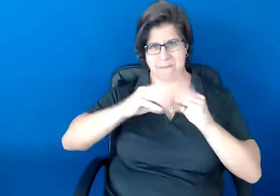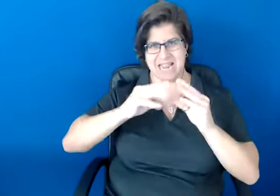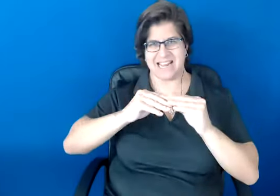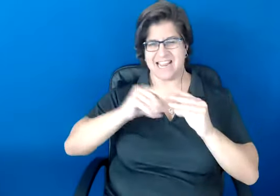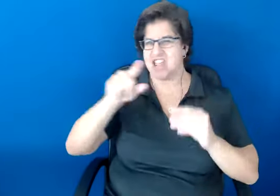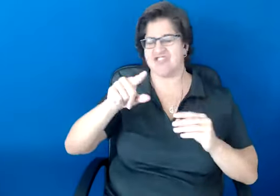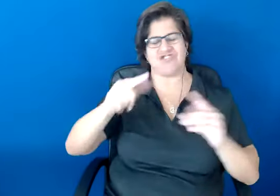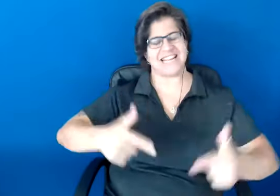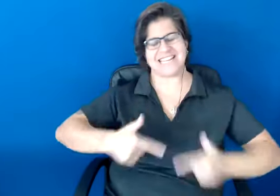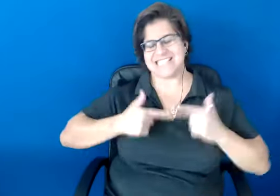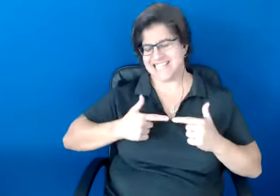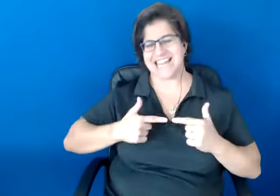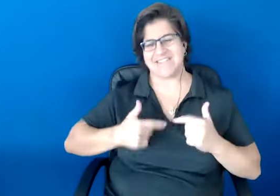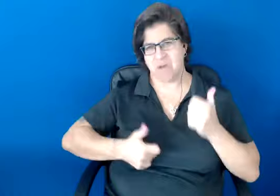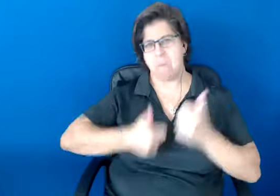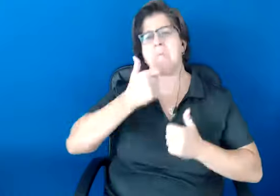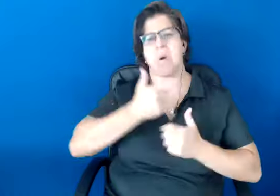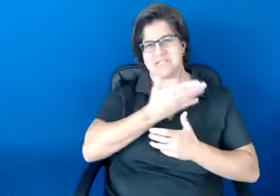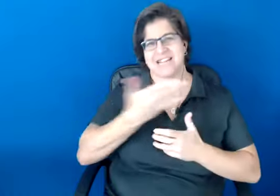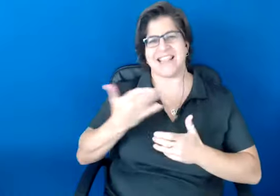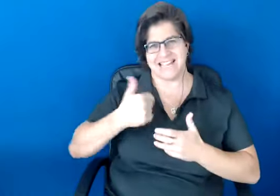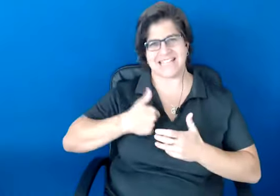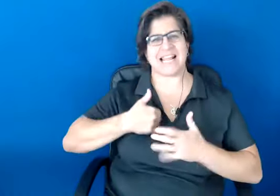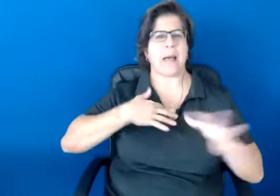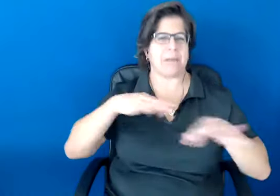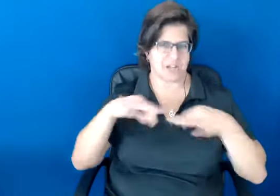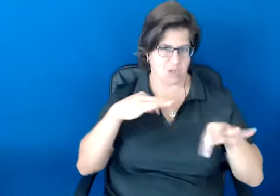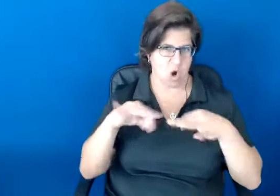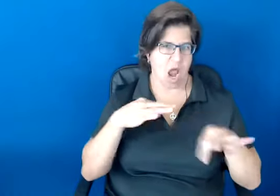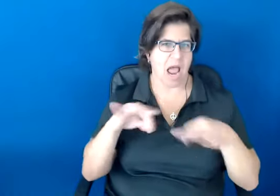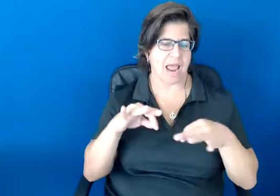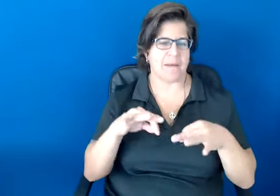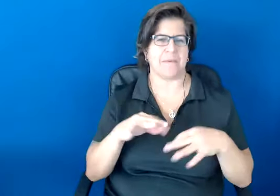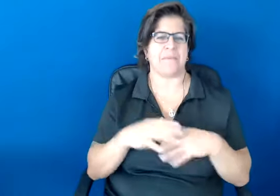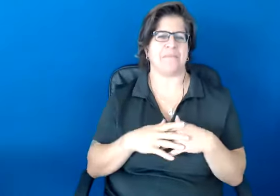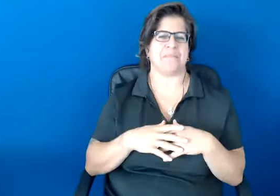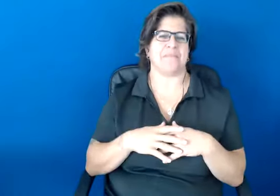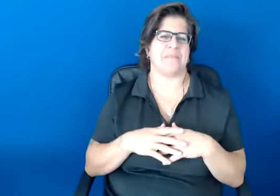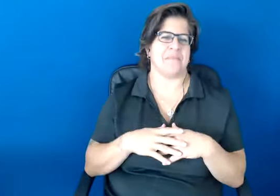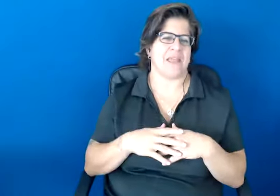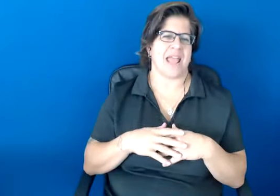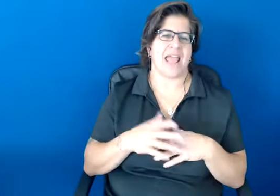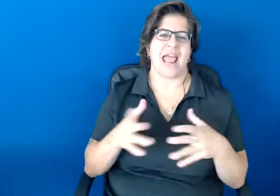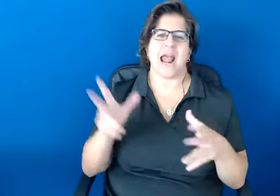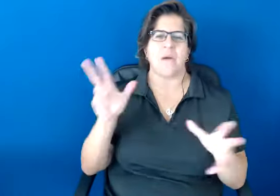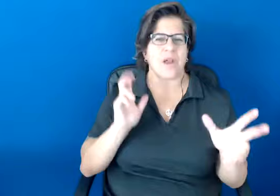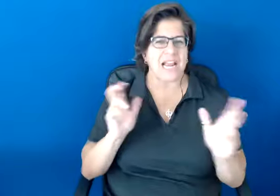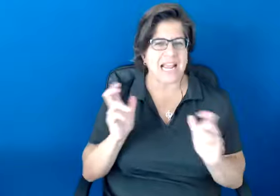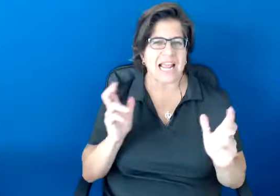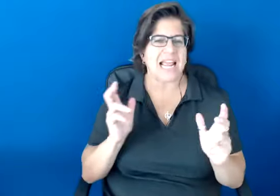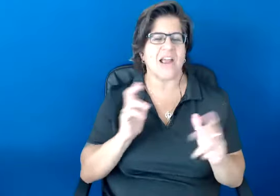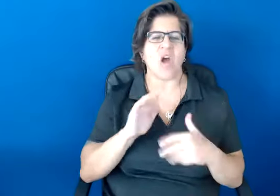that I'm going to talk about coming into Al-Anon, how I got here, all the stuff that